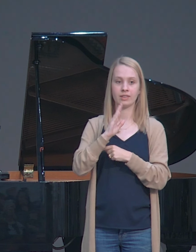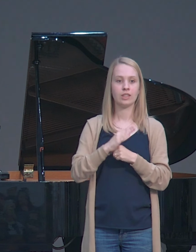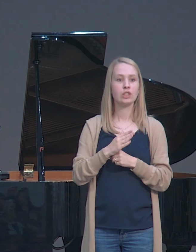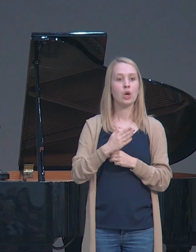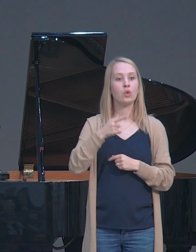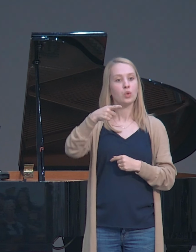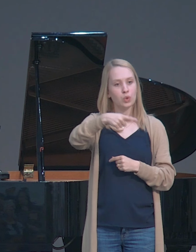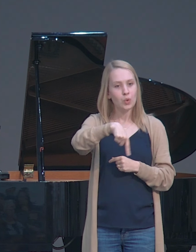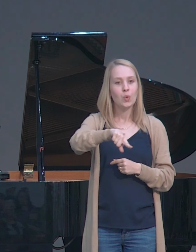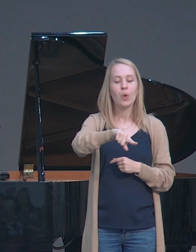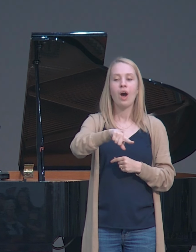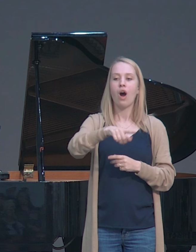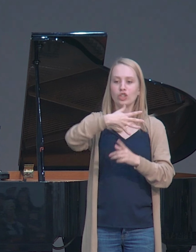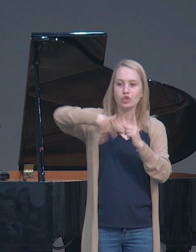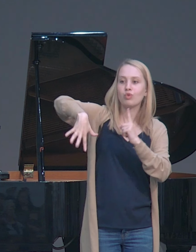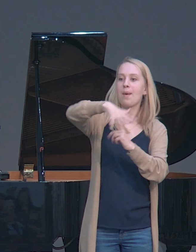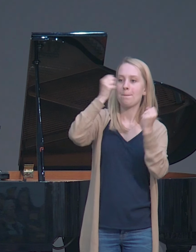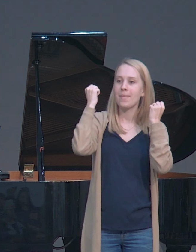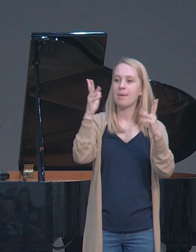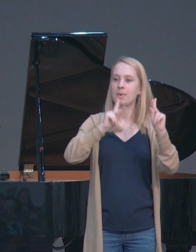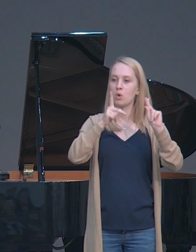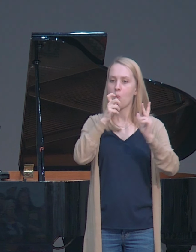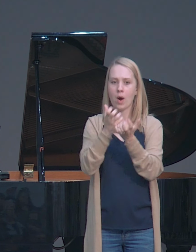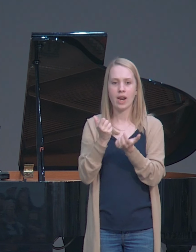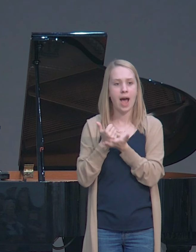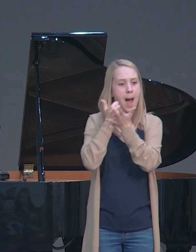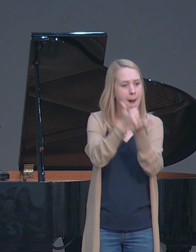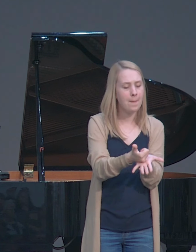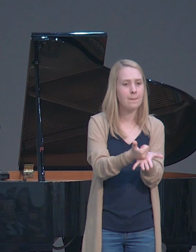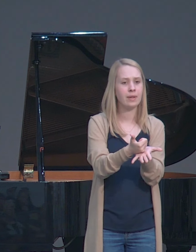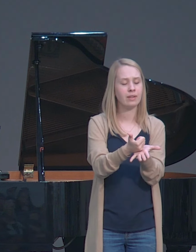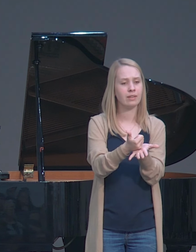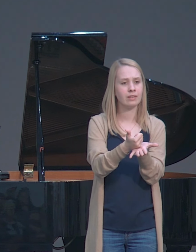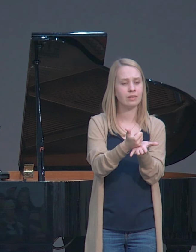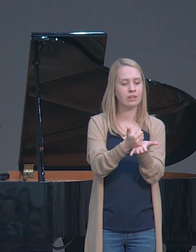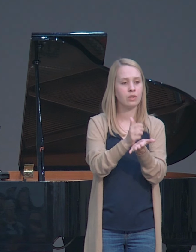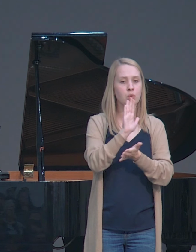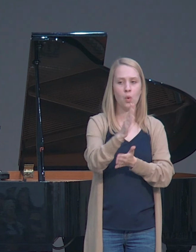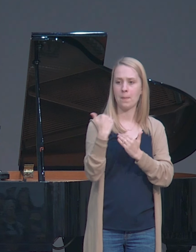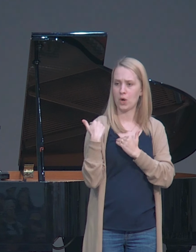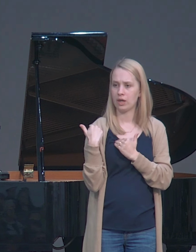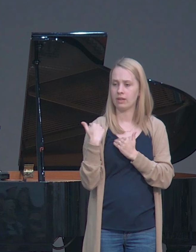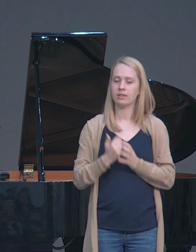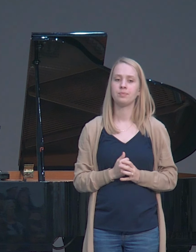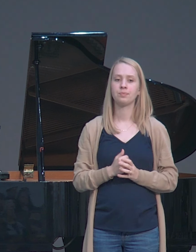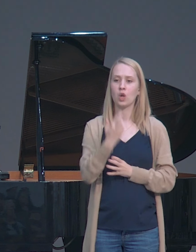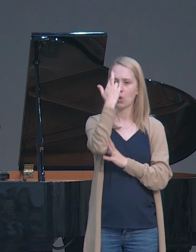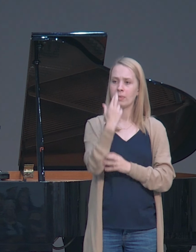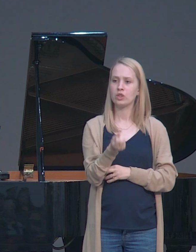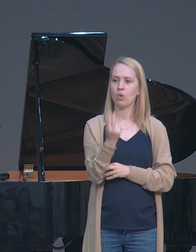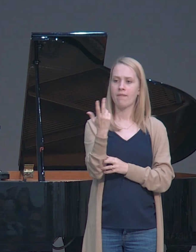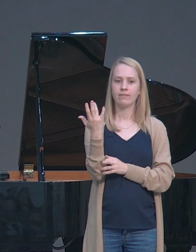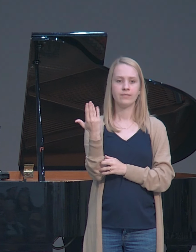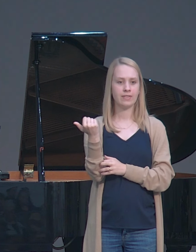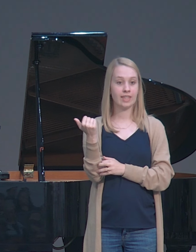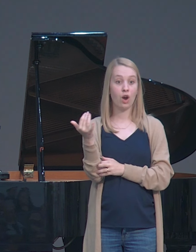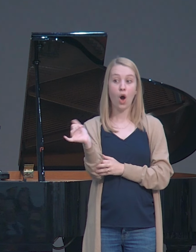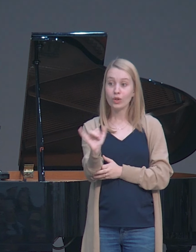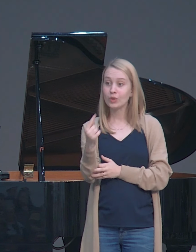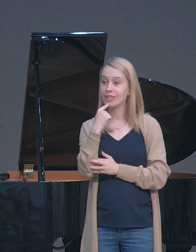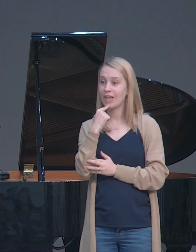you're surrounded by people that want to help shoulder your burden. Romans 12, 15 also says to rejoice